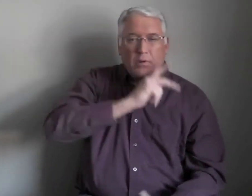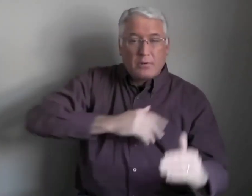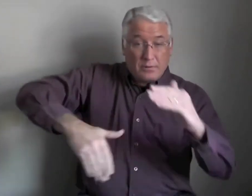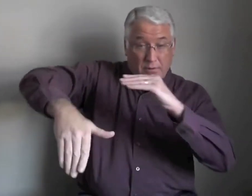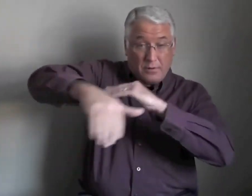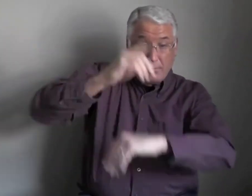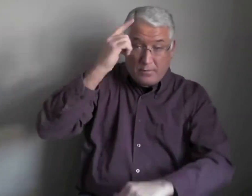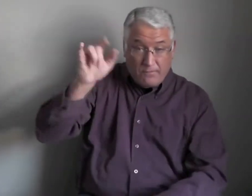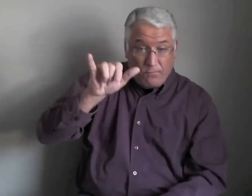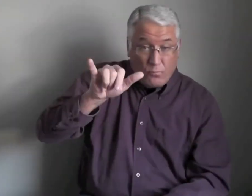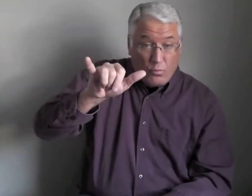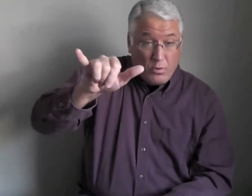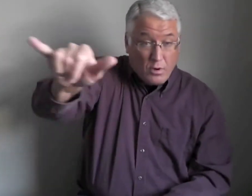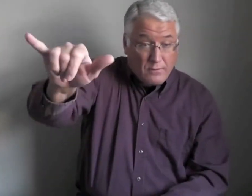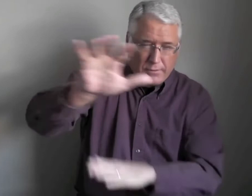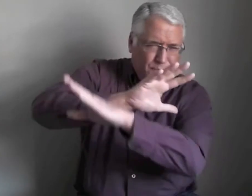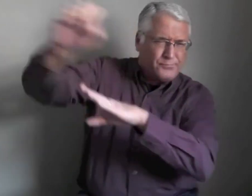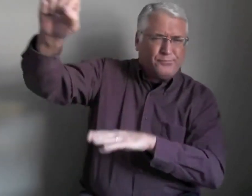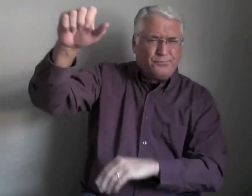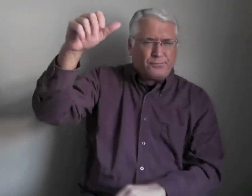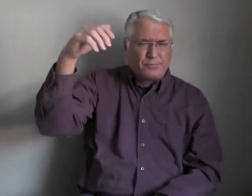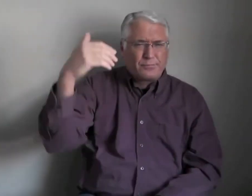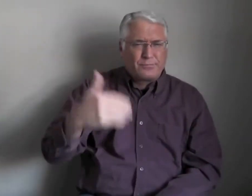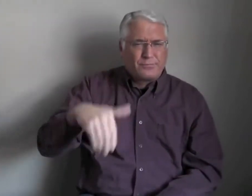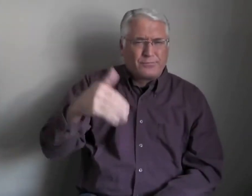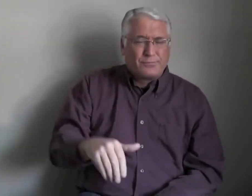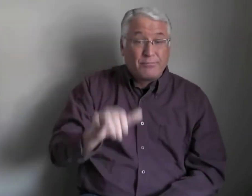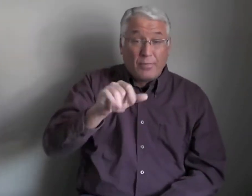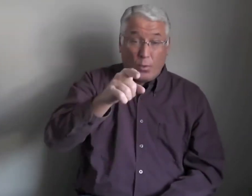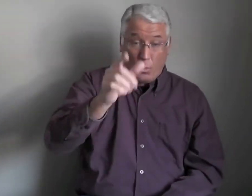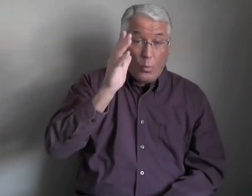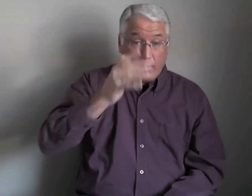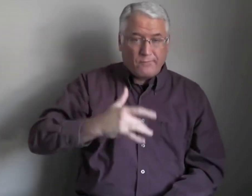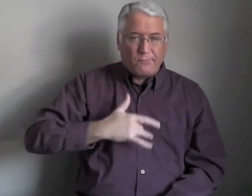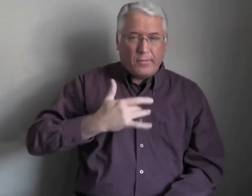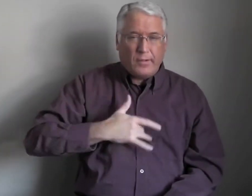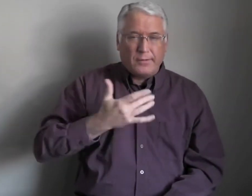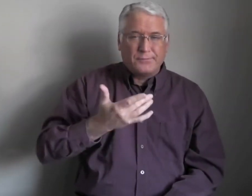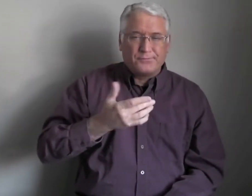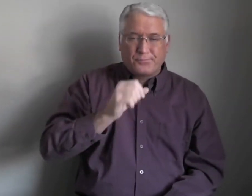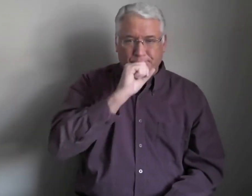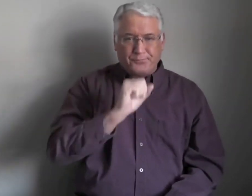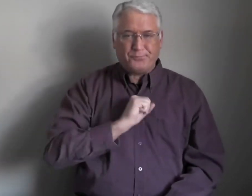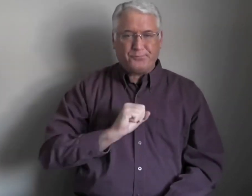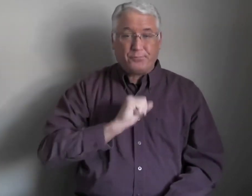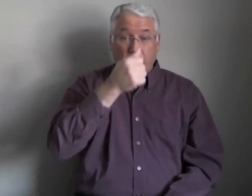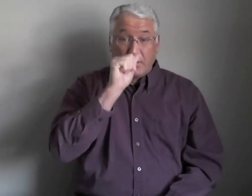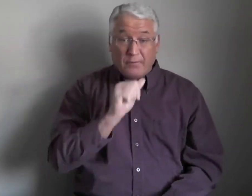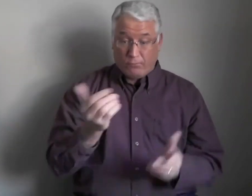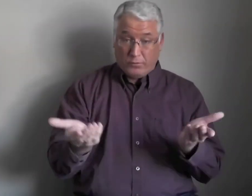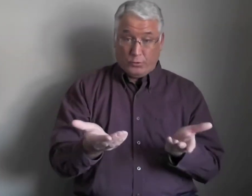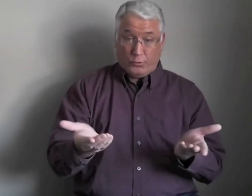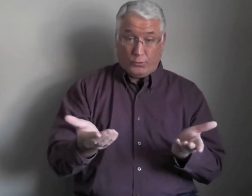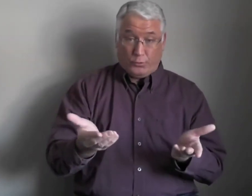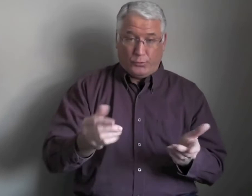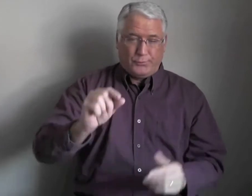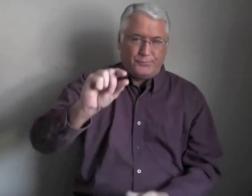in God's eternal kingdom that is so spectacular. You will feel like what you're going through here is